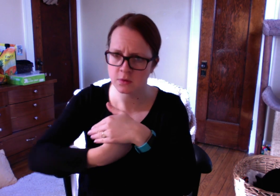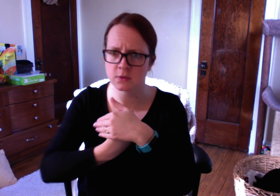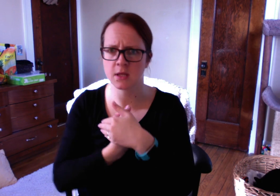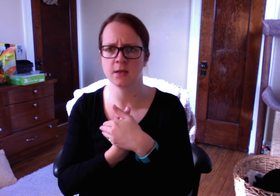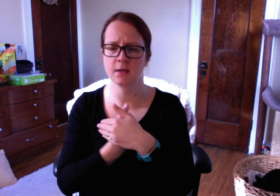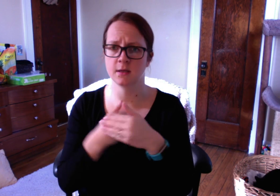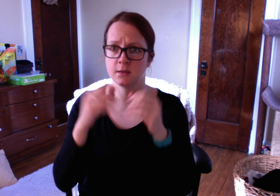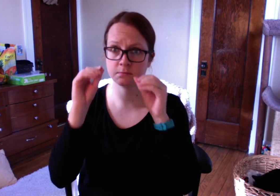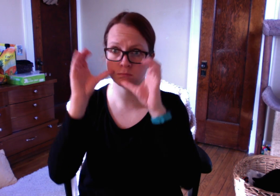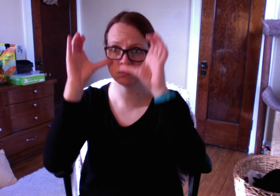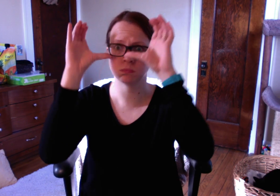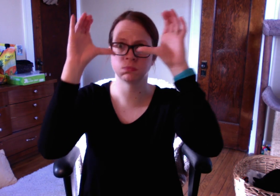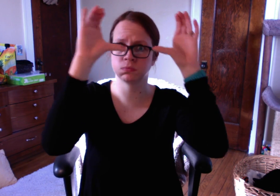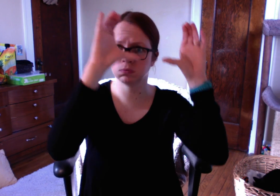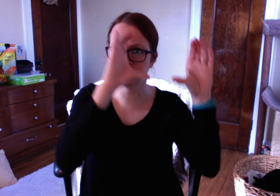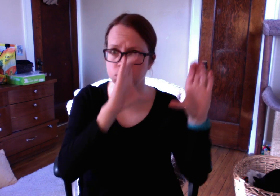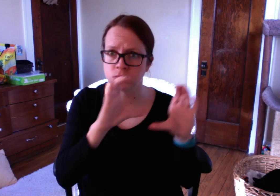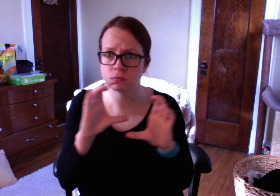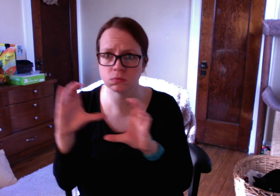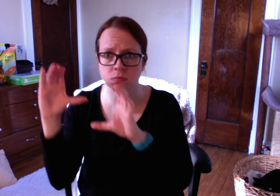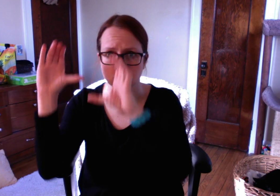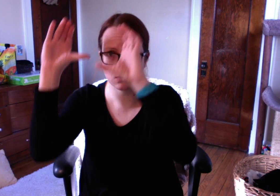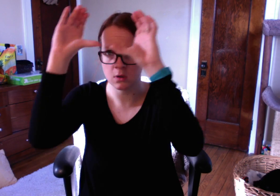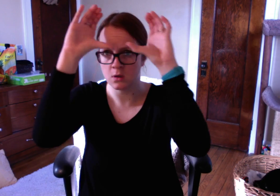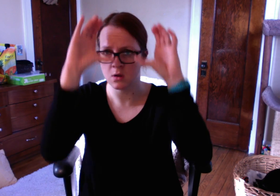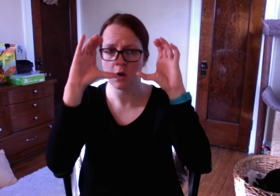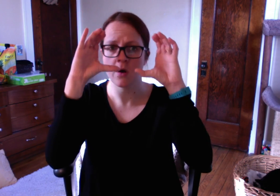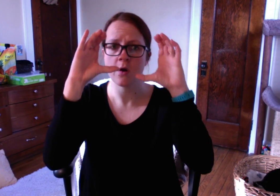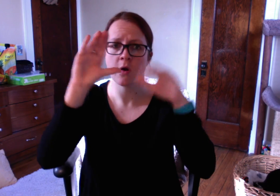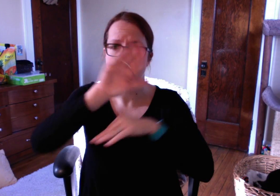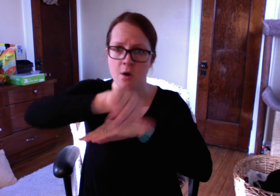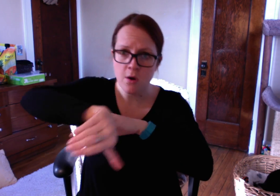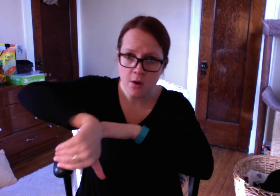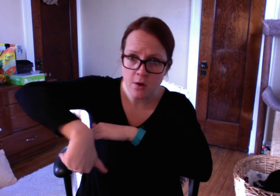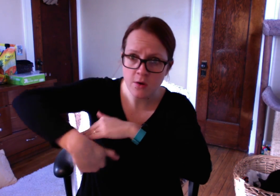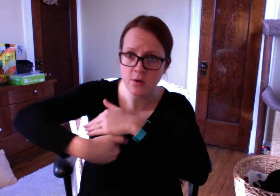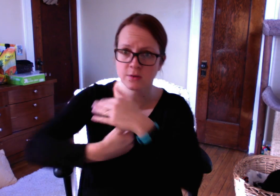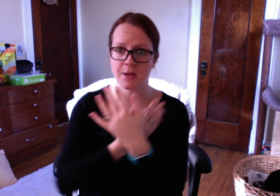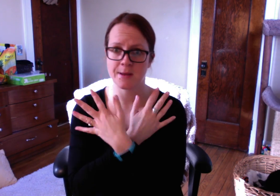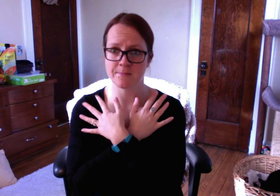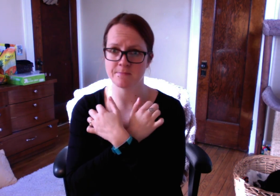sleep. All that night Bear kept saying these words.